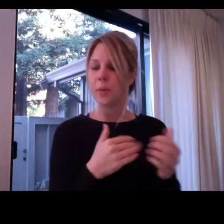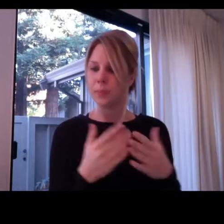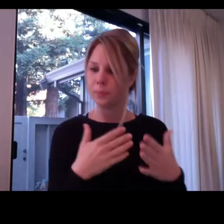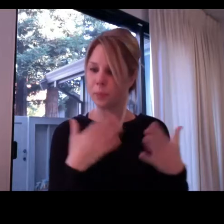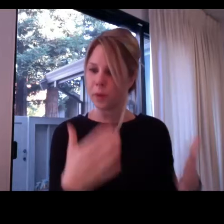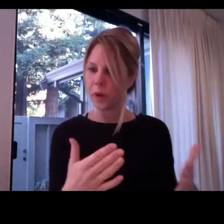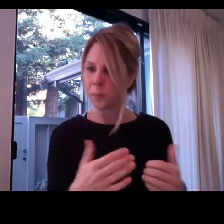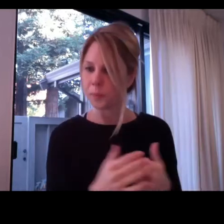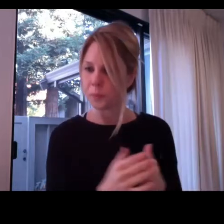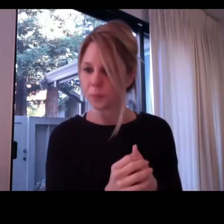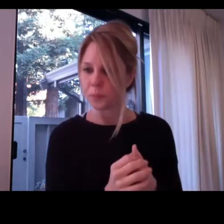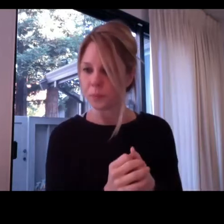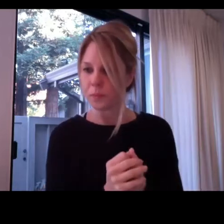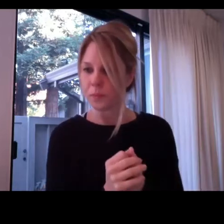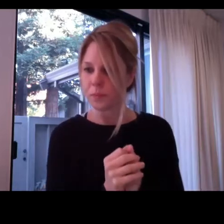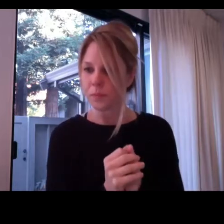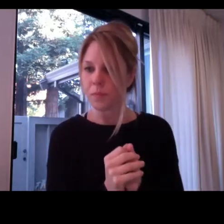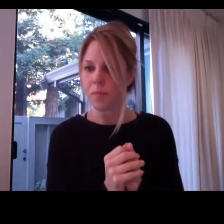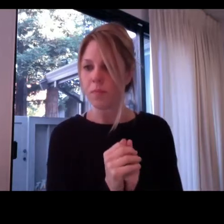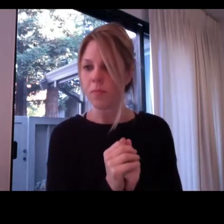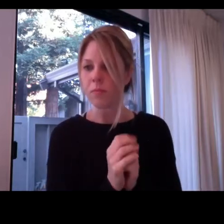Anyway, moving